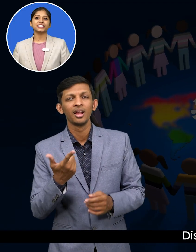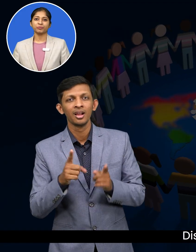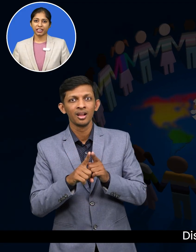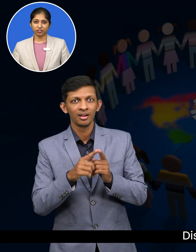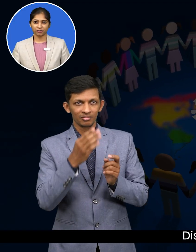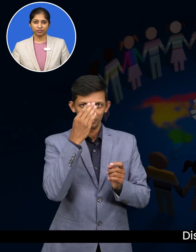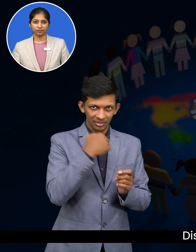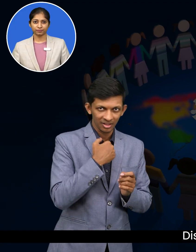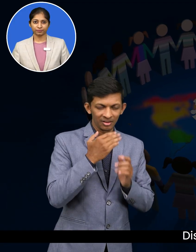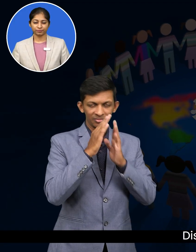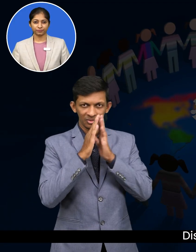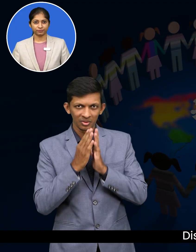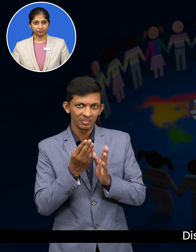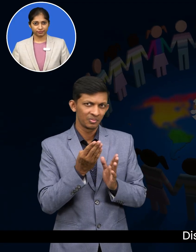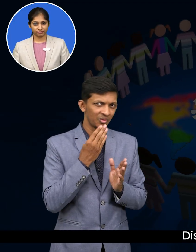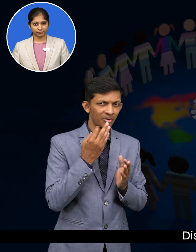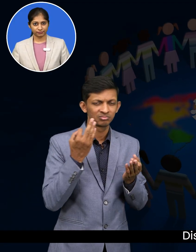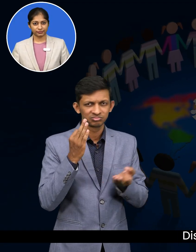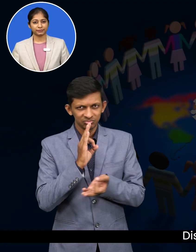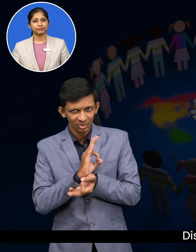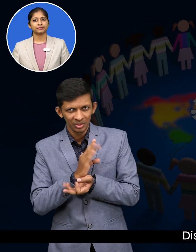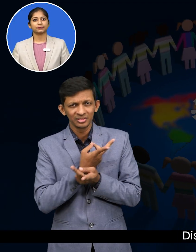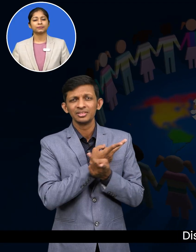Religious discrimination.